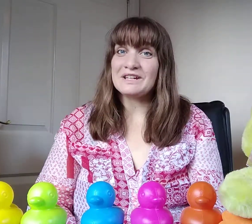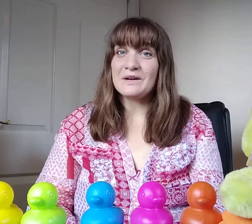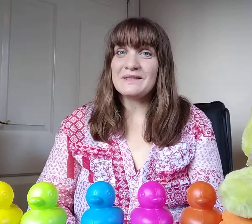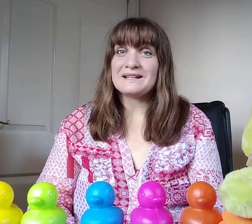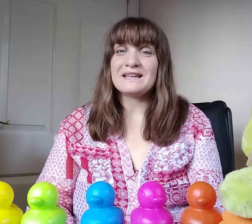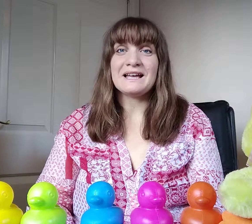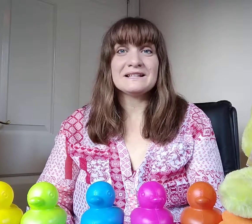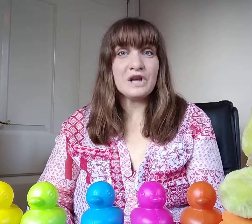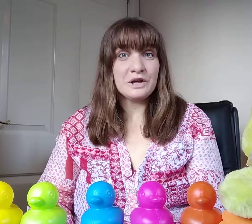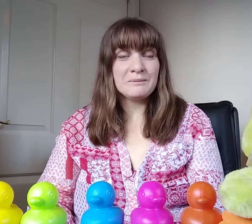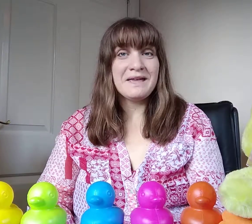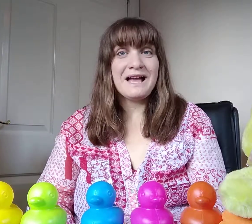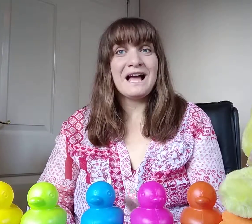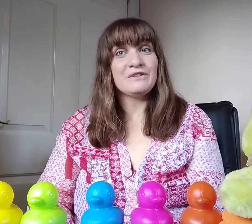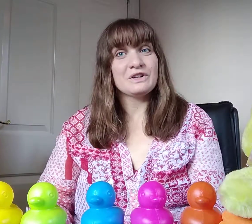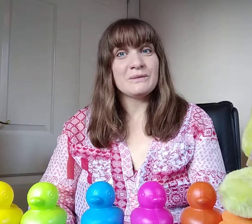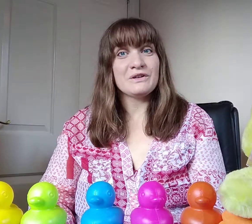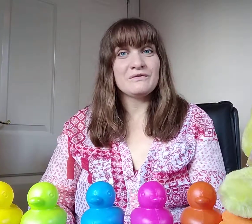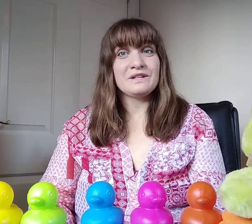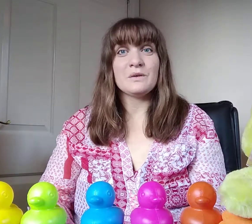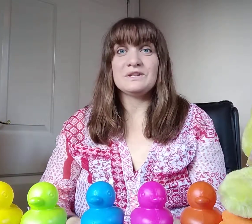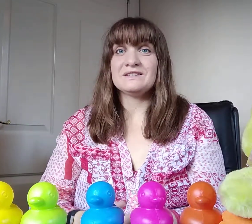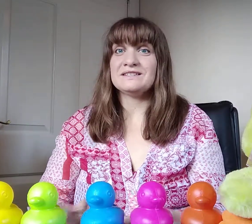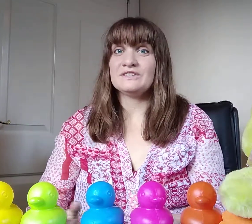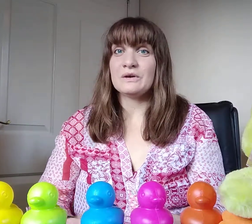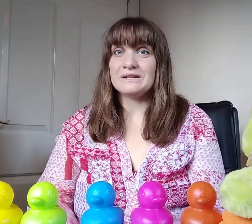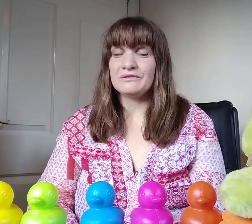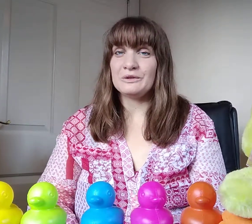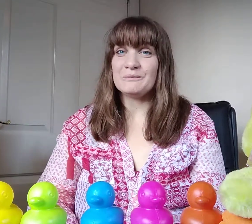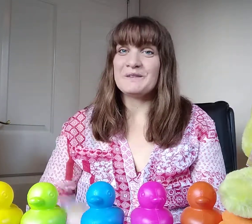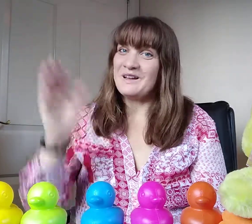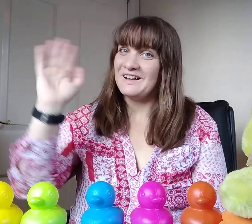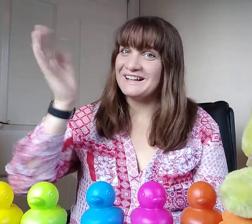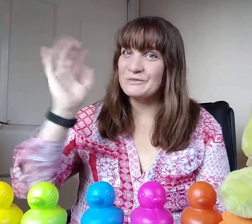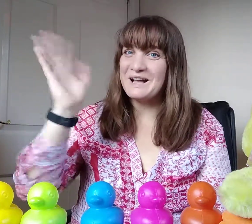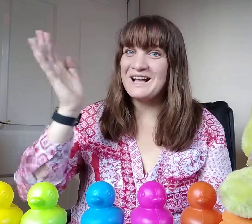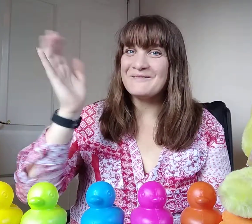a go at that at home. Have a look at my other video, which is the song in full. Au revoir.